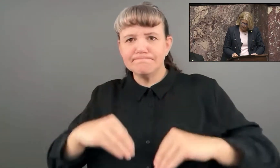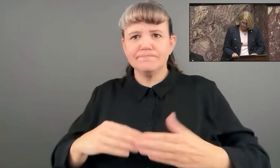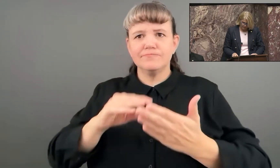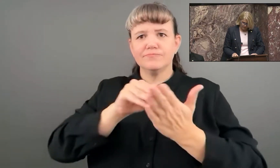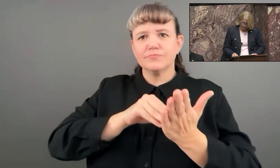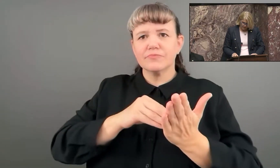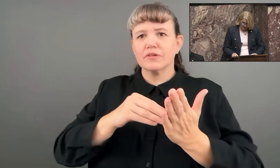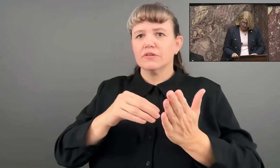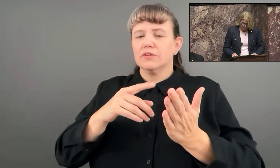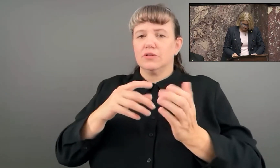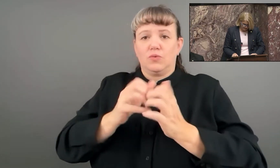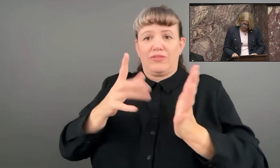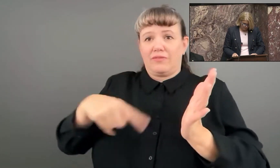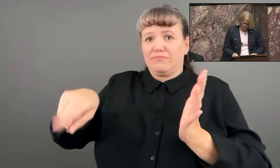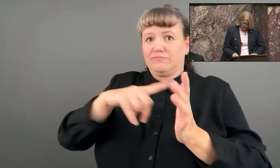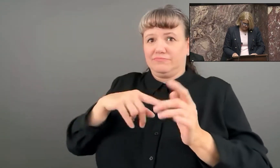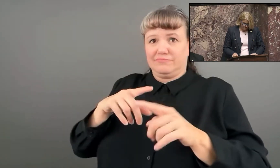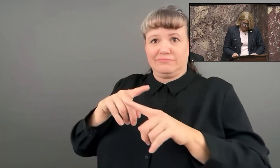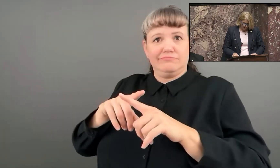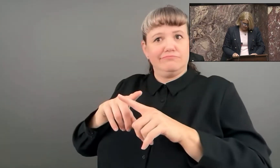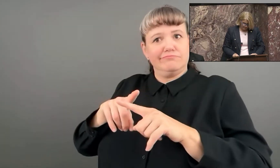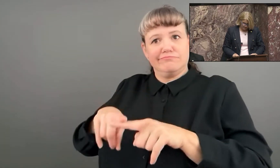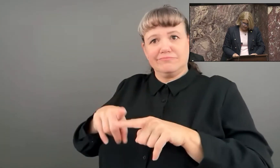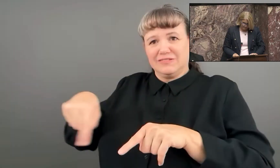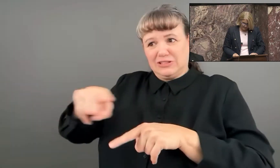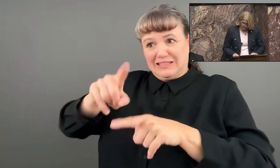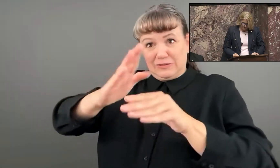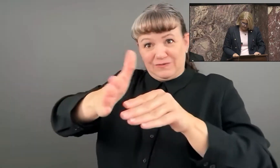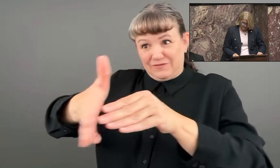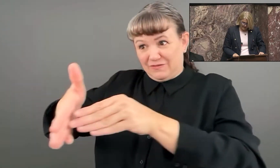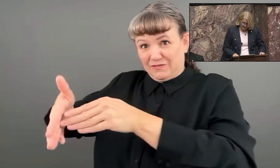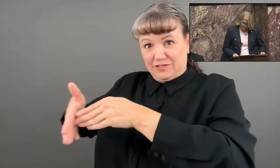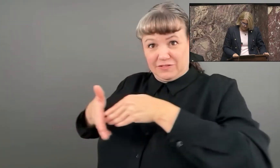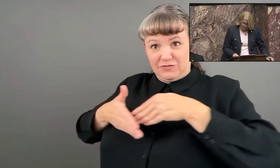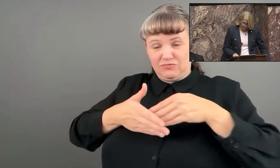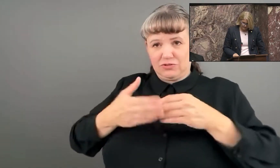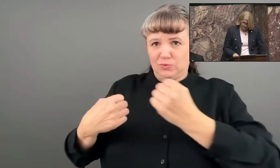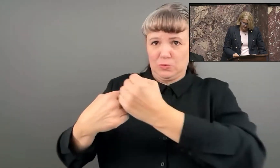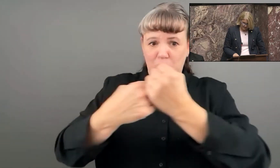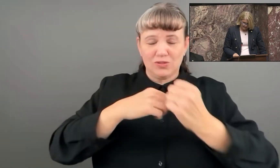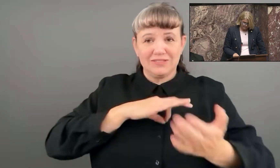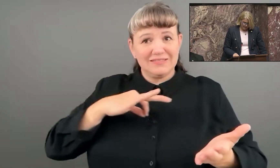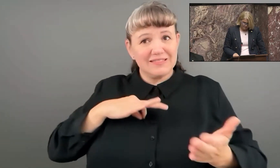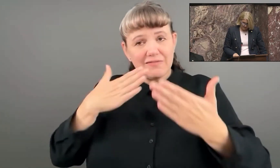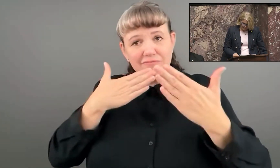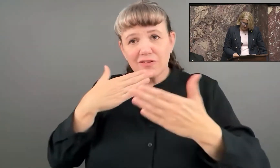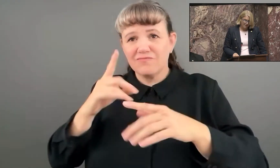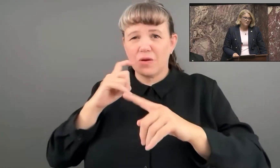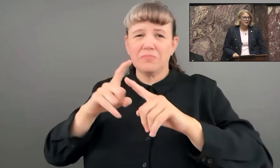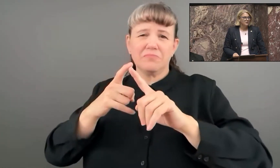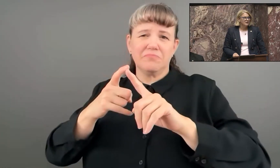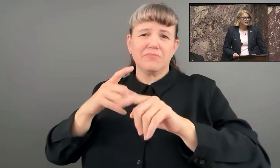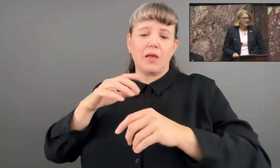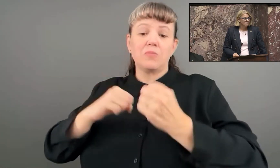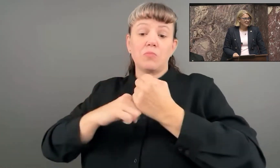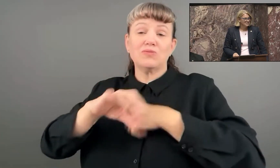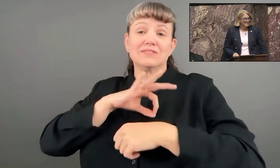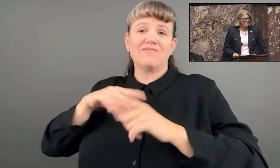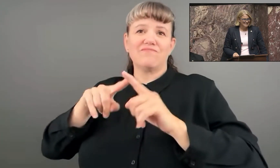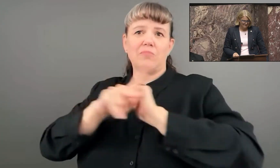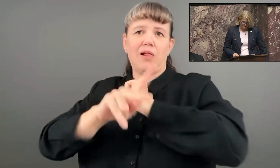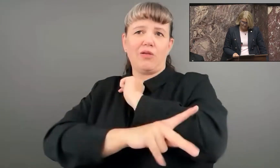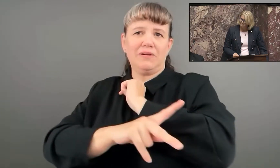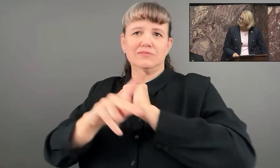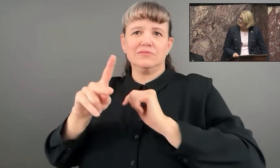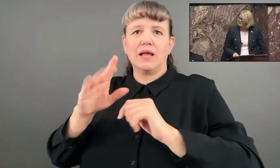every one of you, along with the support staff from the Parliamentary Committee's Office, Hansard Services, and many other areas of the